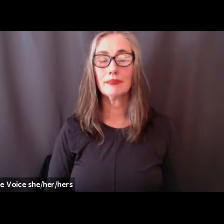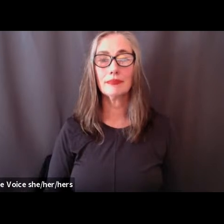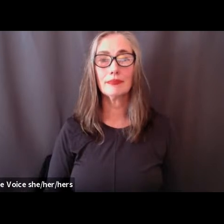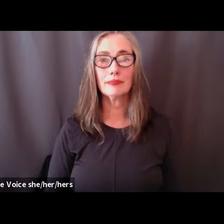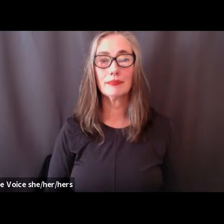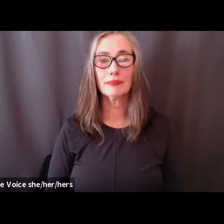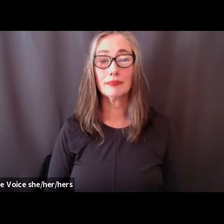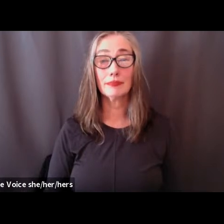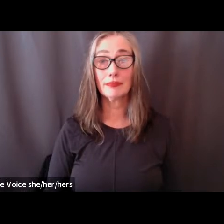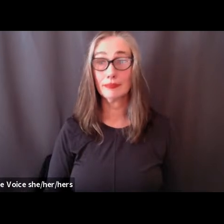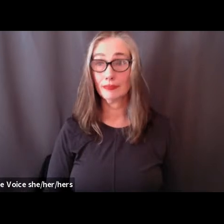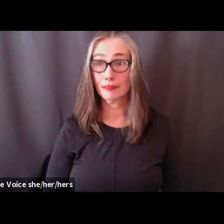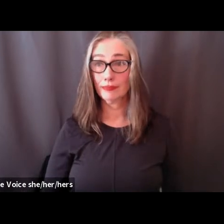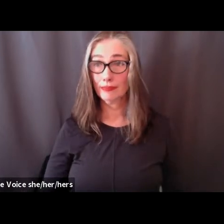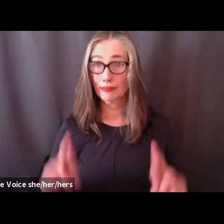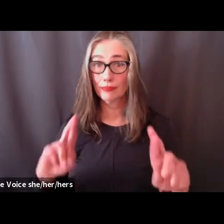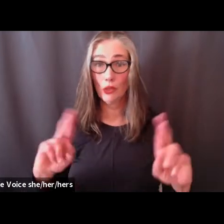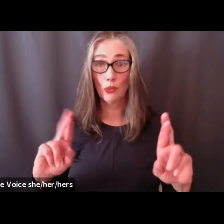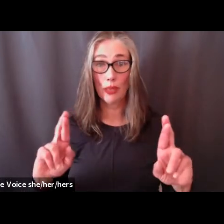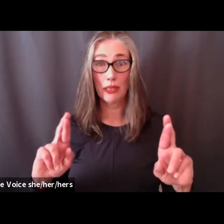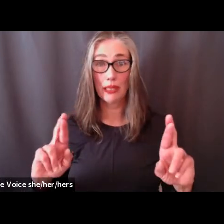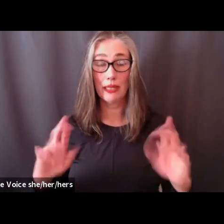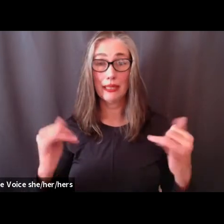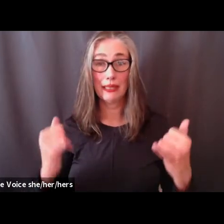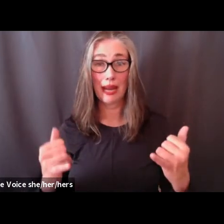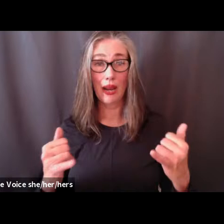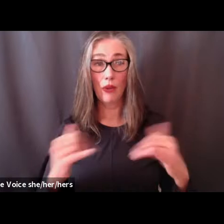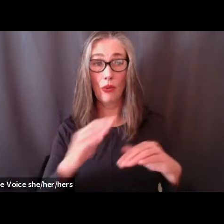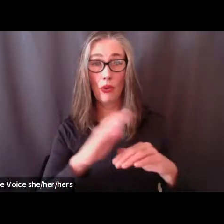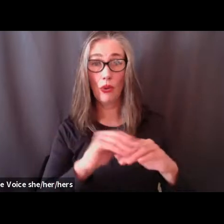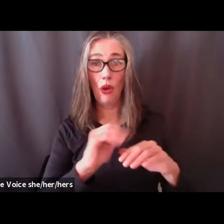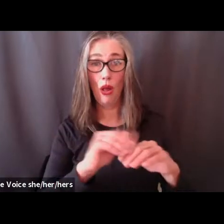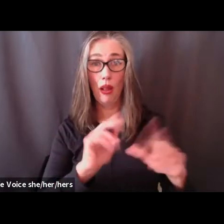Are you guys good to go so I can call those opposed?